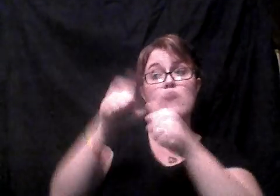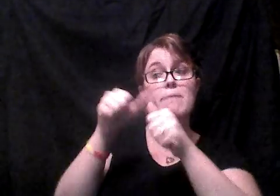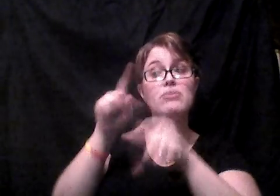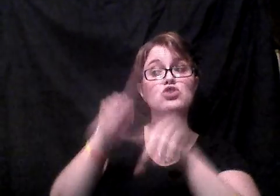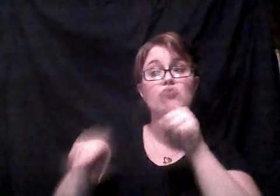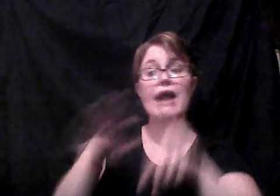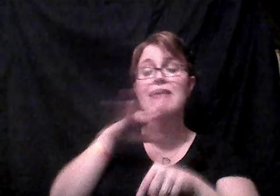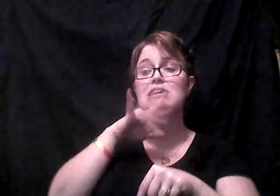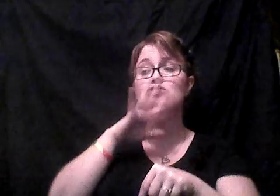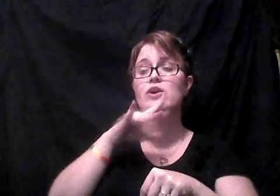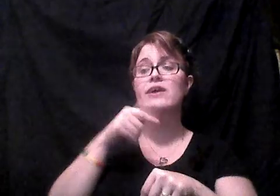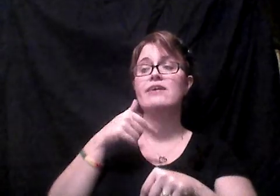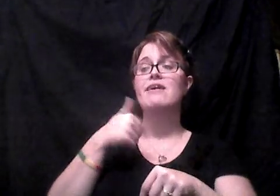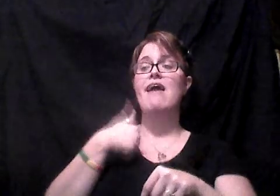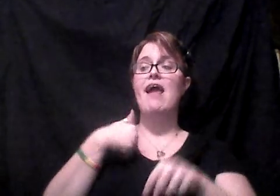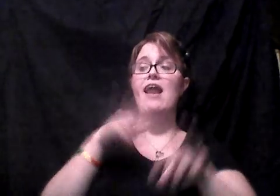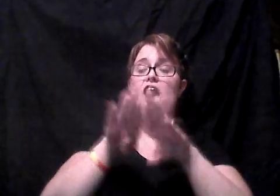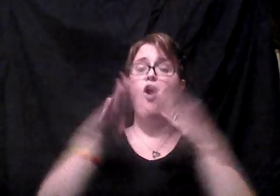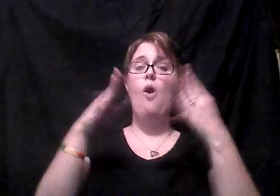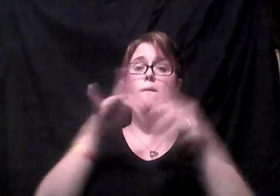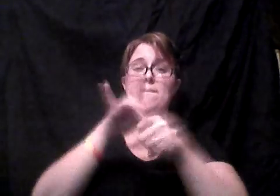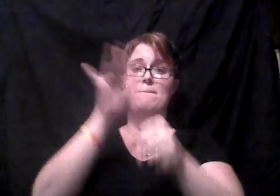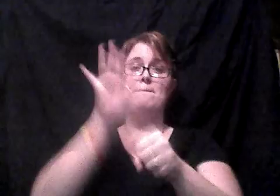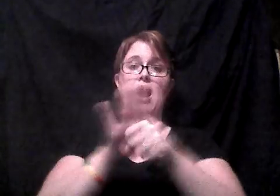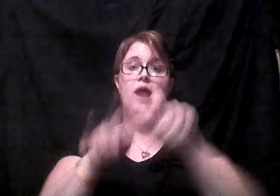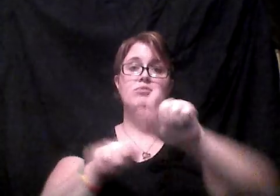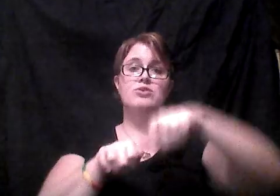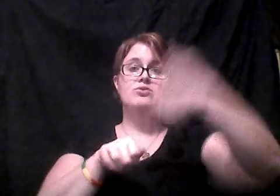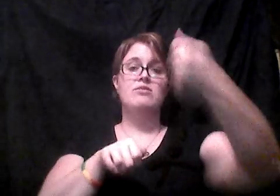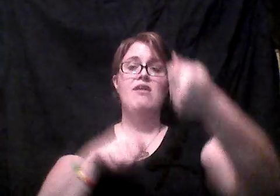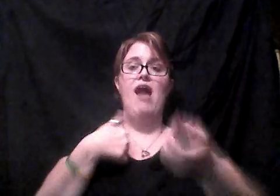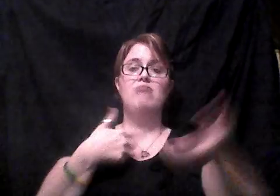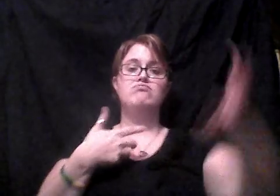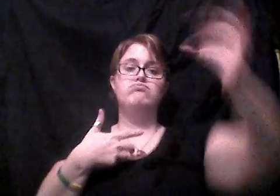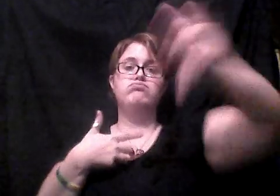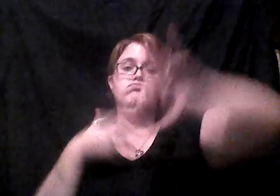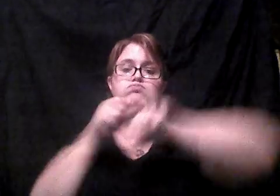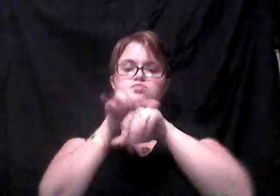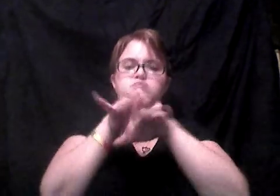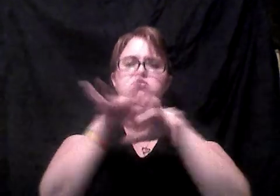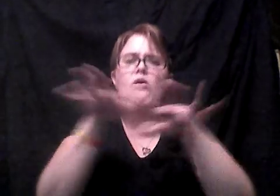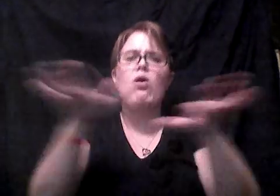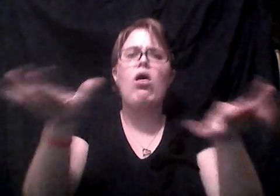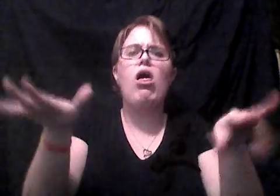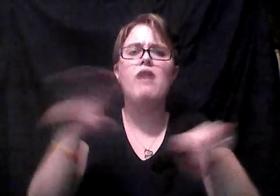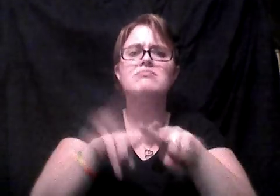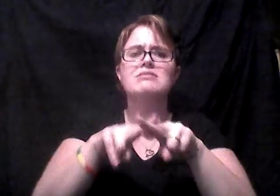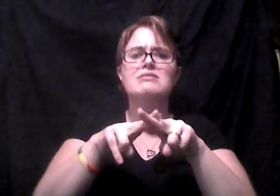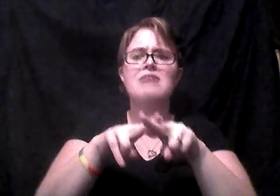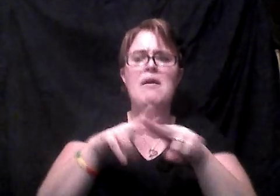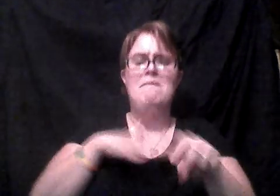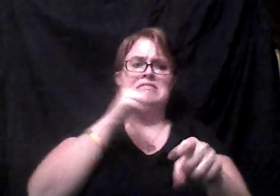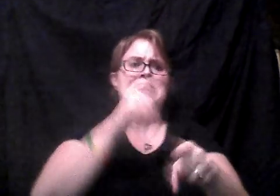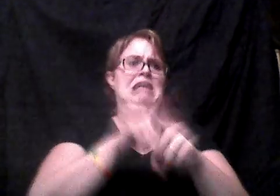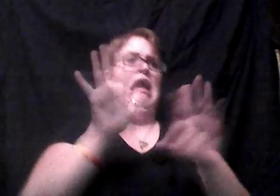back seat. And they come running over. My sister says, "What are you doing?" I said, "It's a thing. It's just a thing." And I'm really